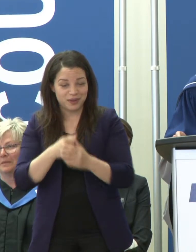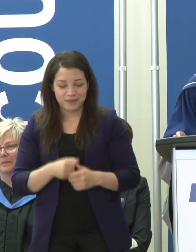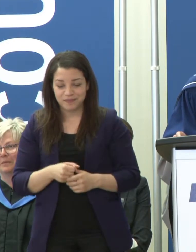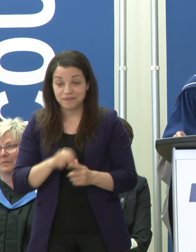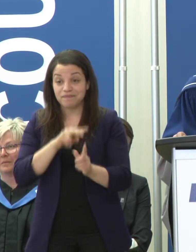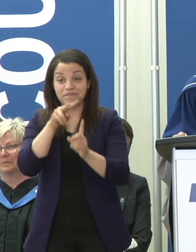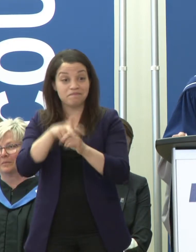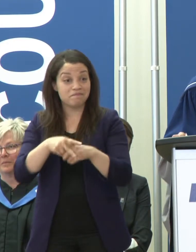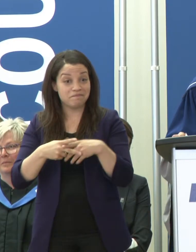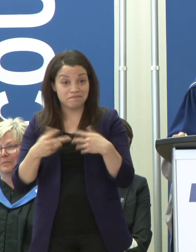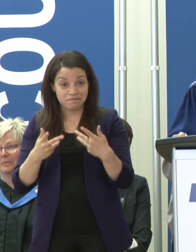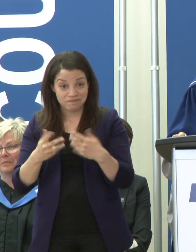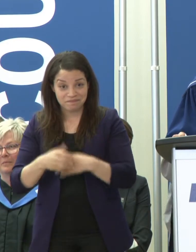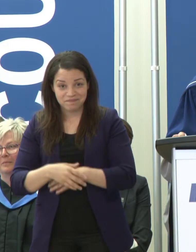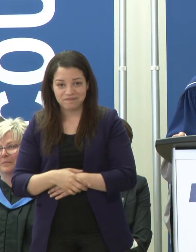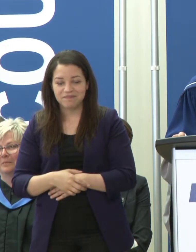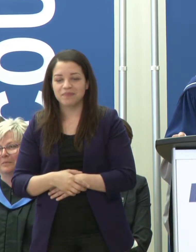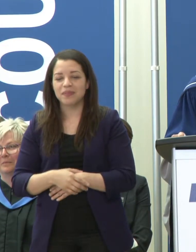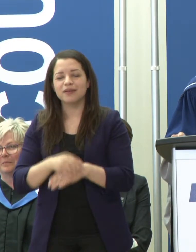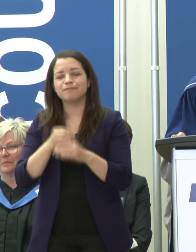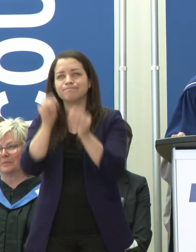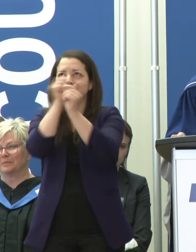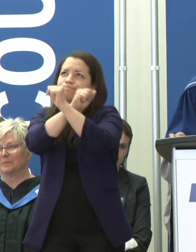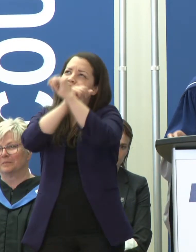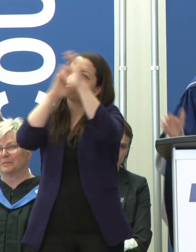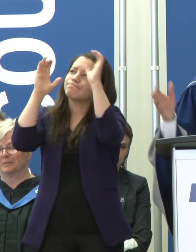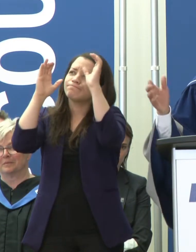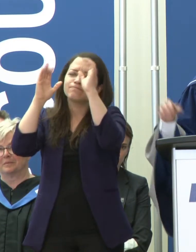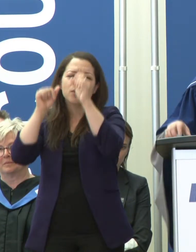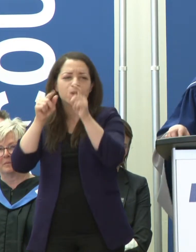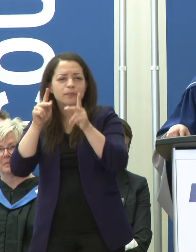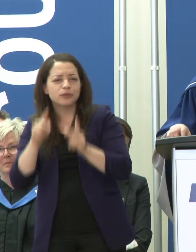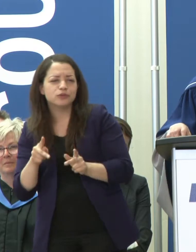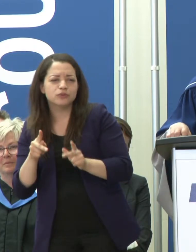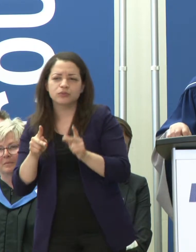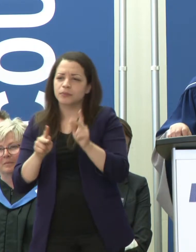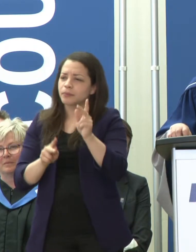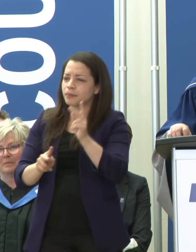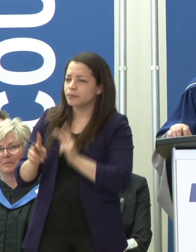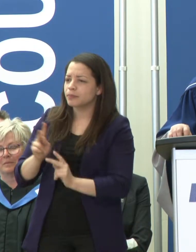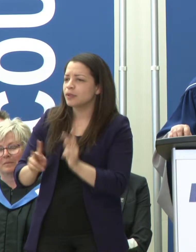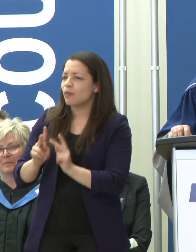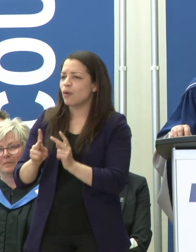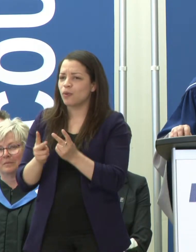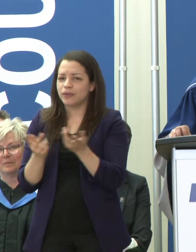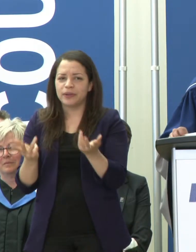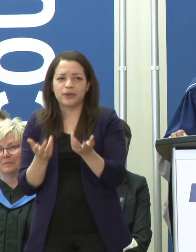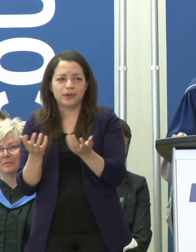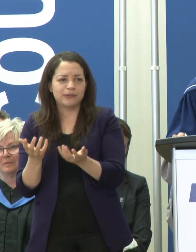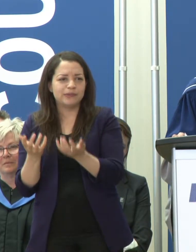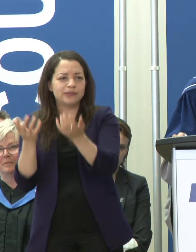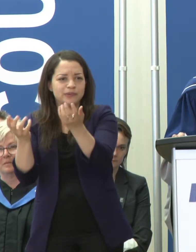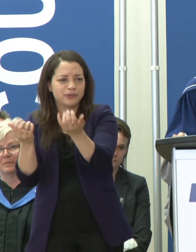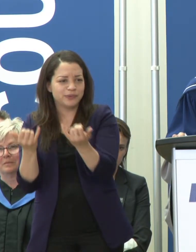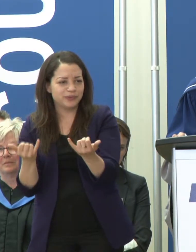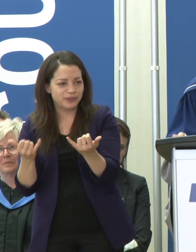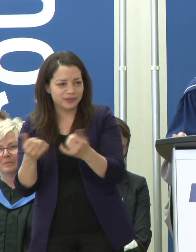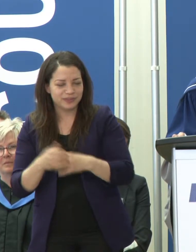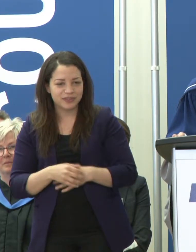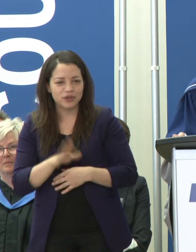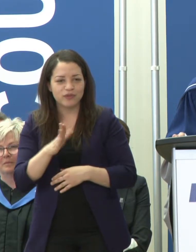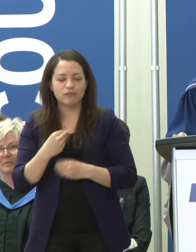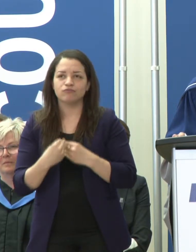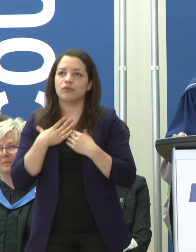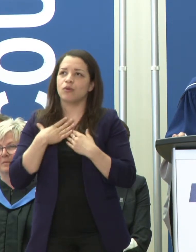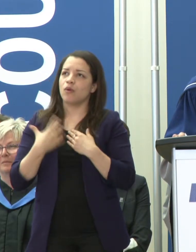this. I want you to think for a moment of that person or persons who are joining us this afternoon who's had a positive impact on your